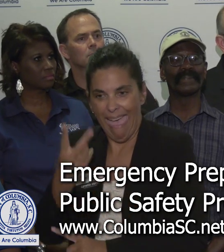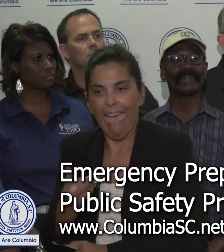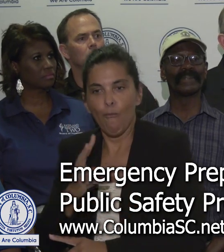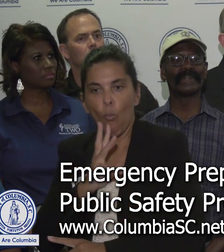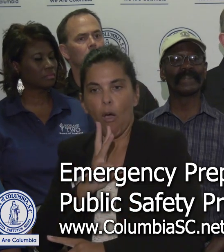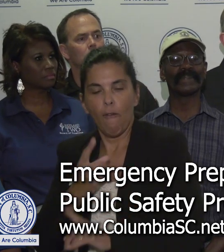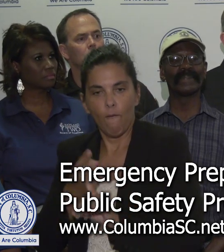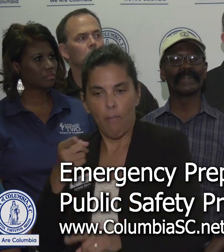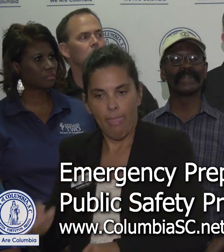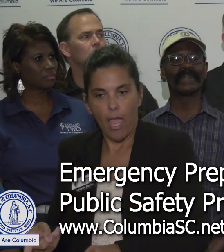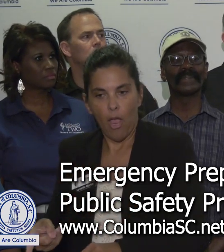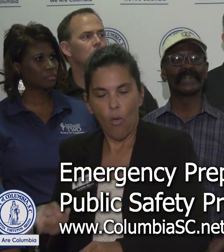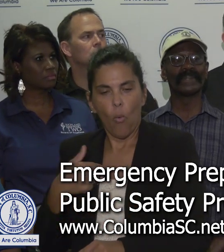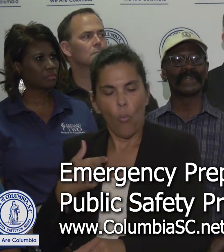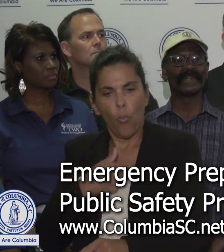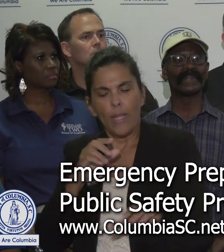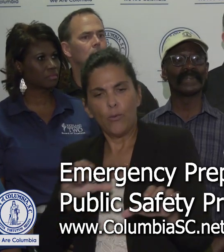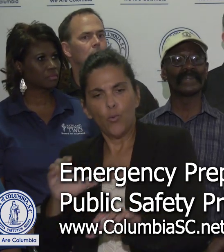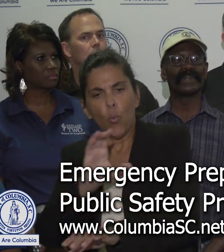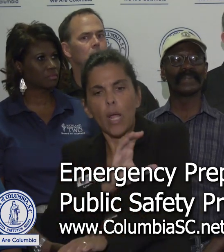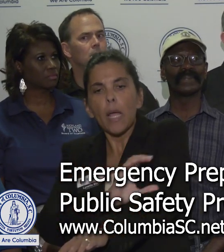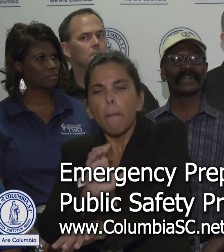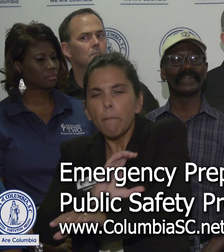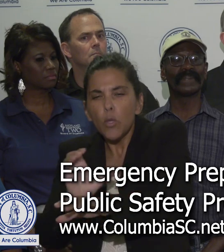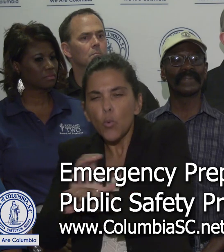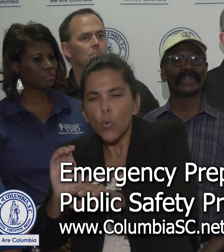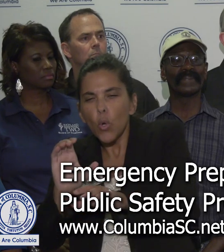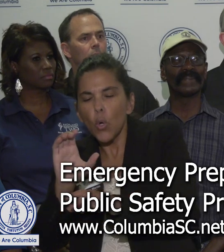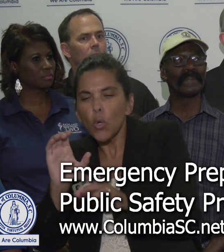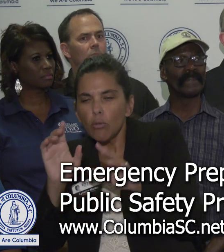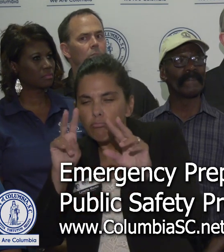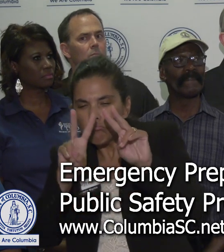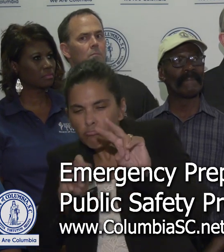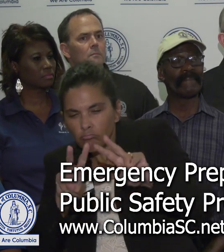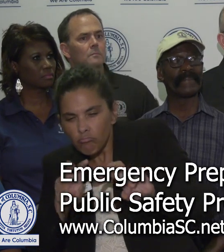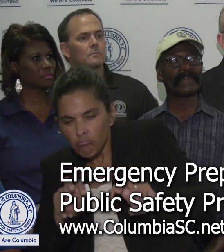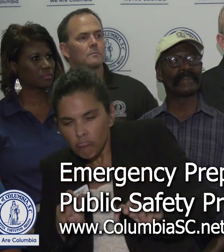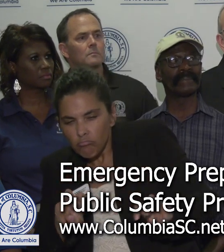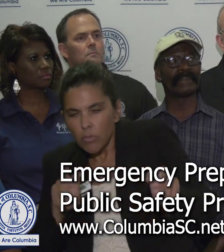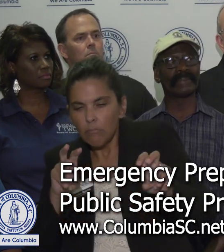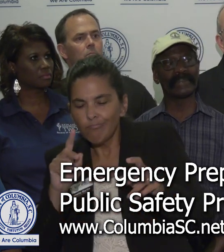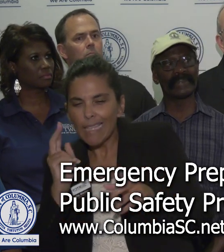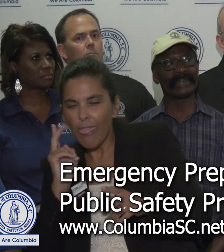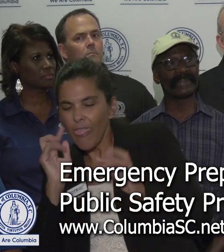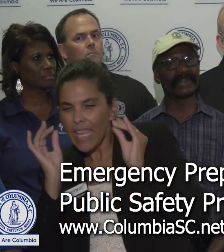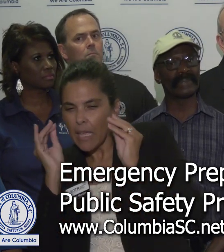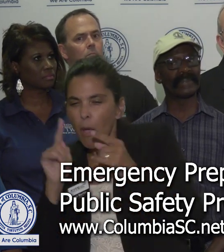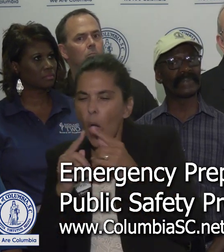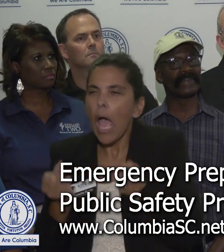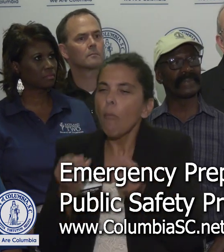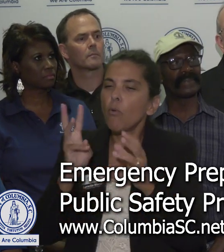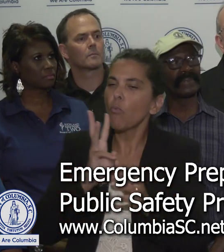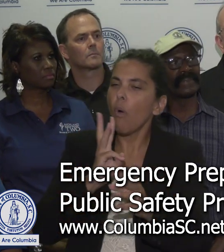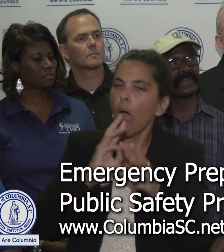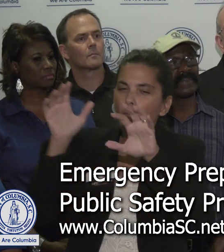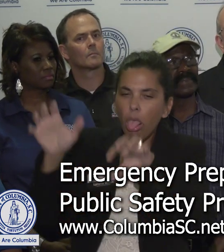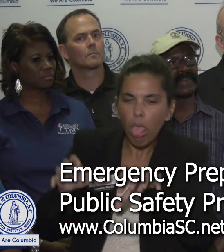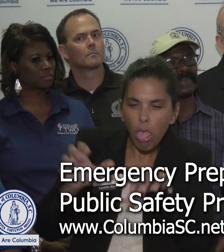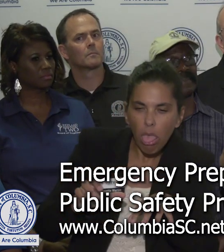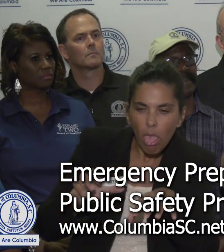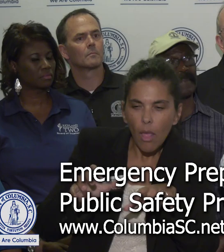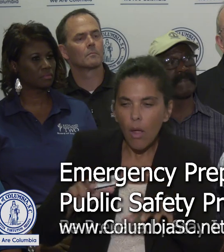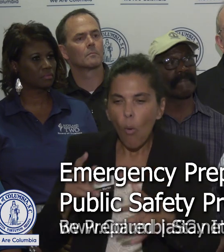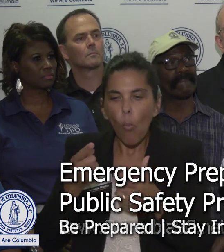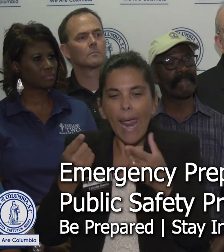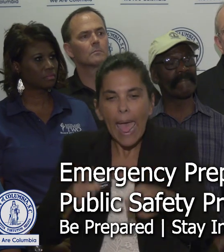running computer simulations of the hydrology of the canal system, looking at anticipated precipitation levels and what that might mean for